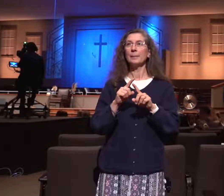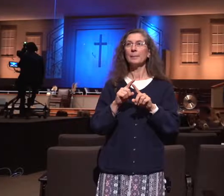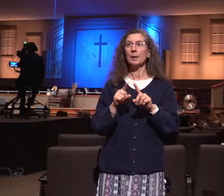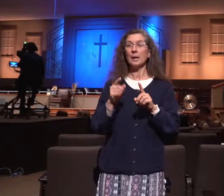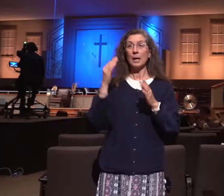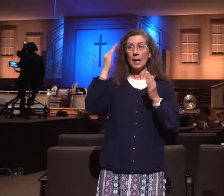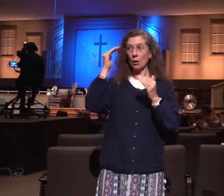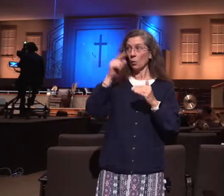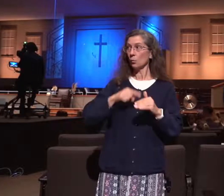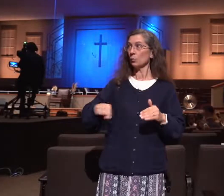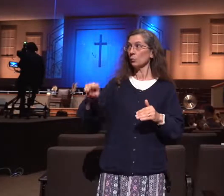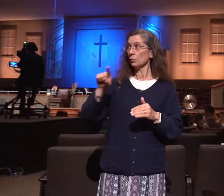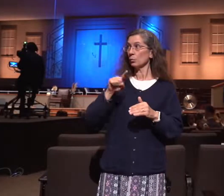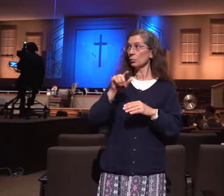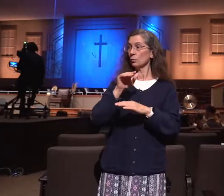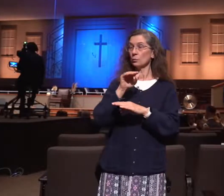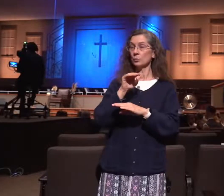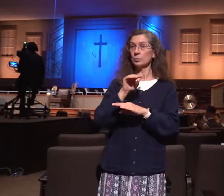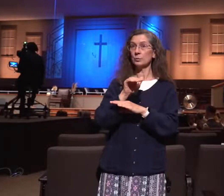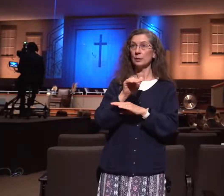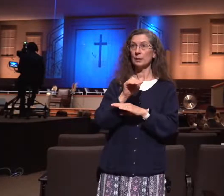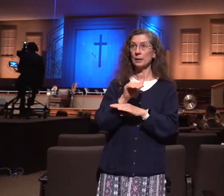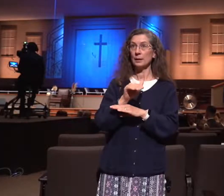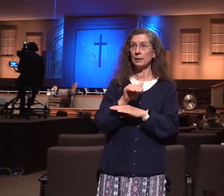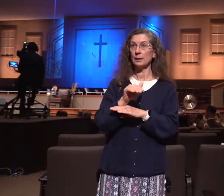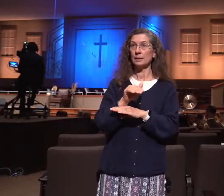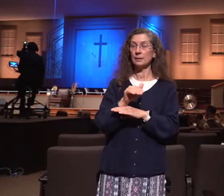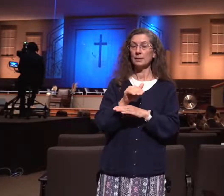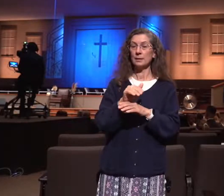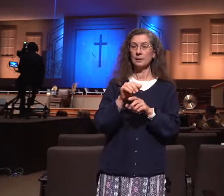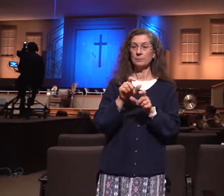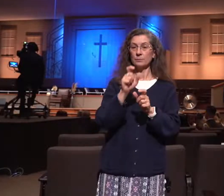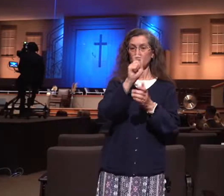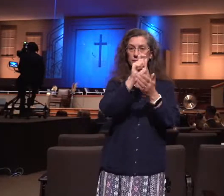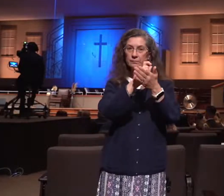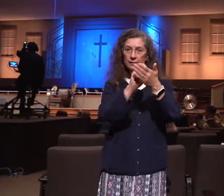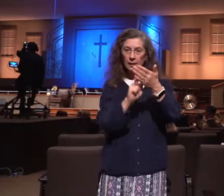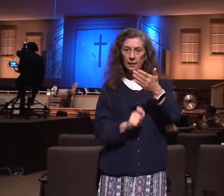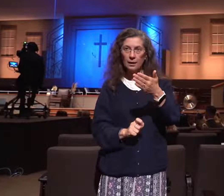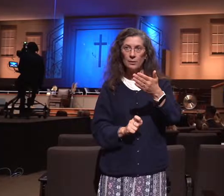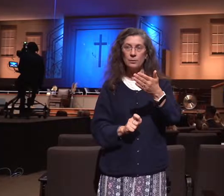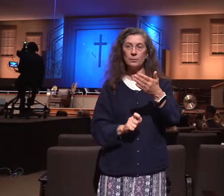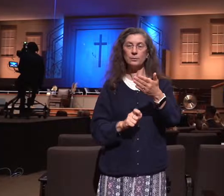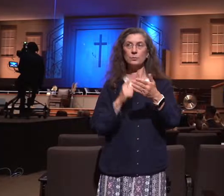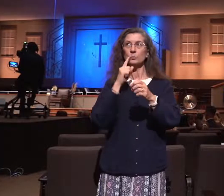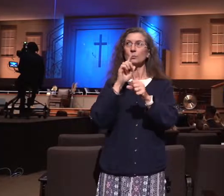that every person in this building would fill out that commitment card.